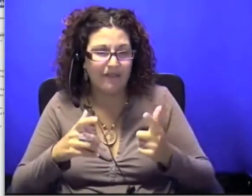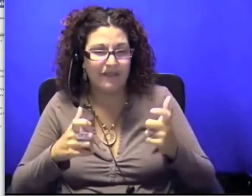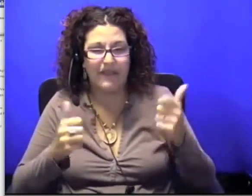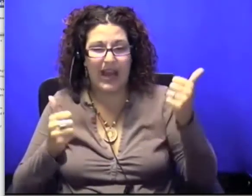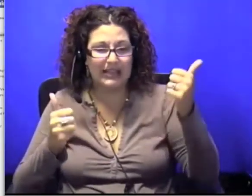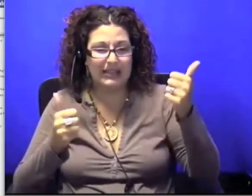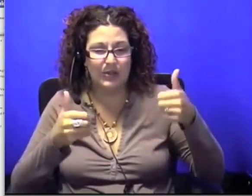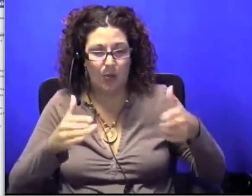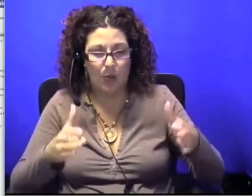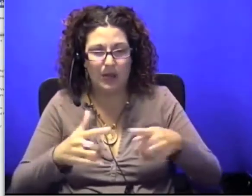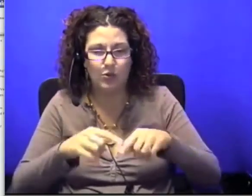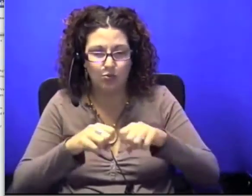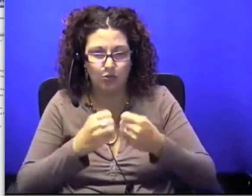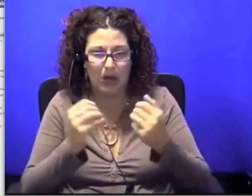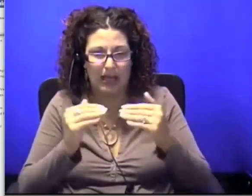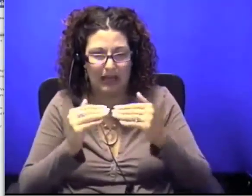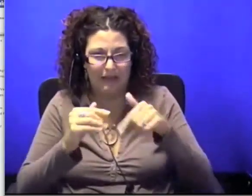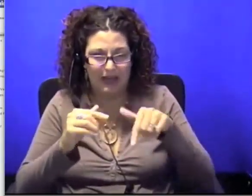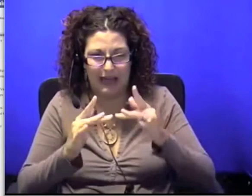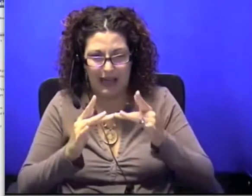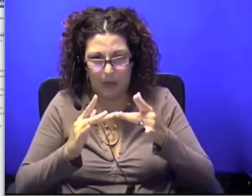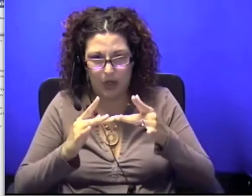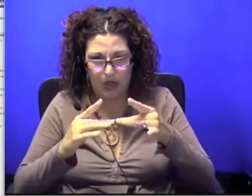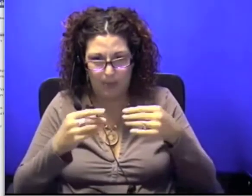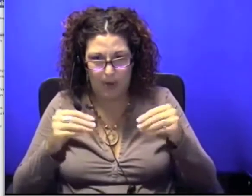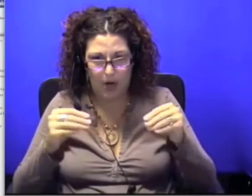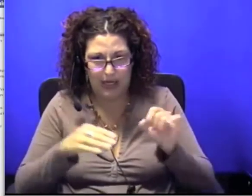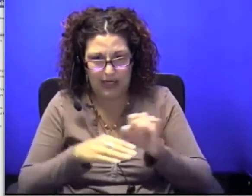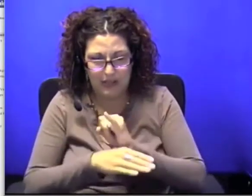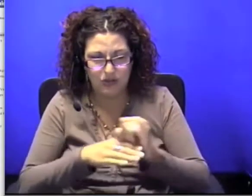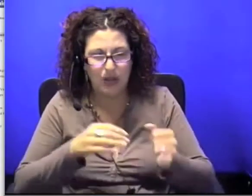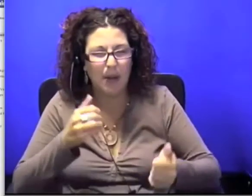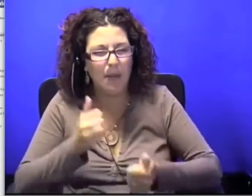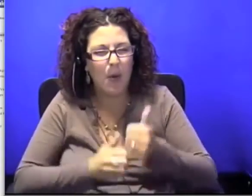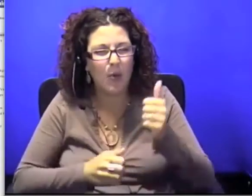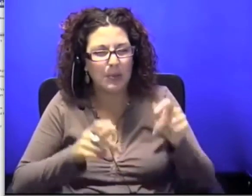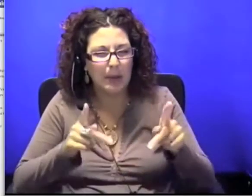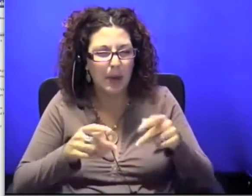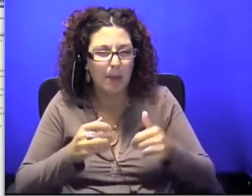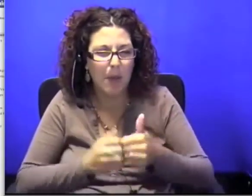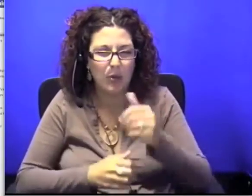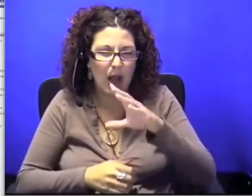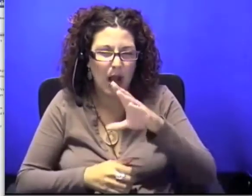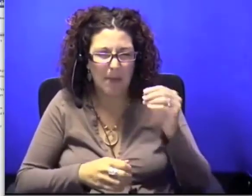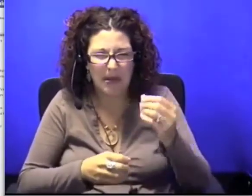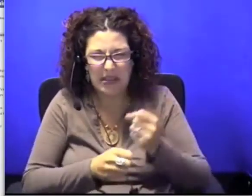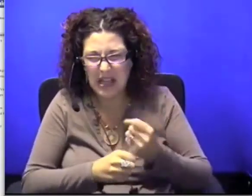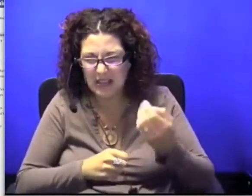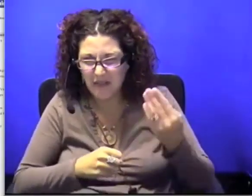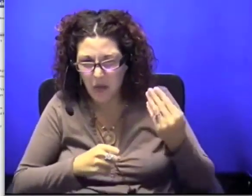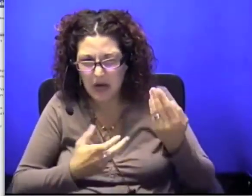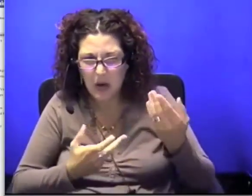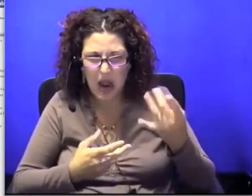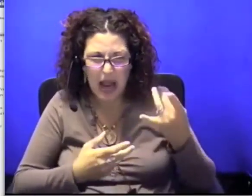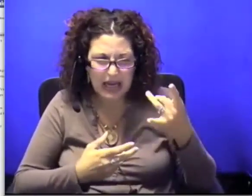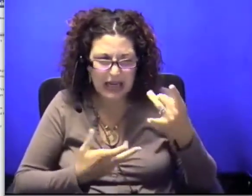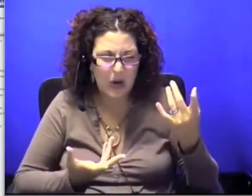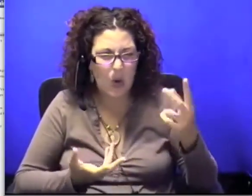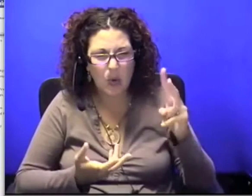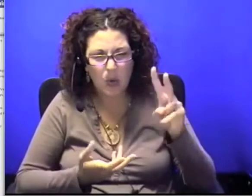fastest ways to go to break even in the network marketing industry. Most people or most companies, it takes you 14 or